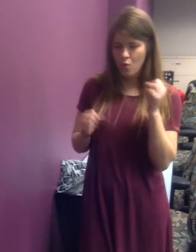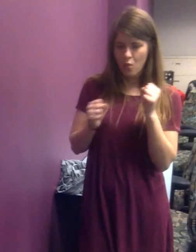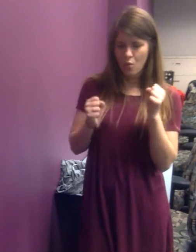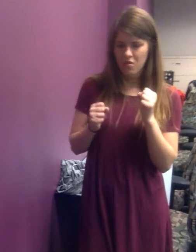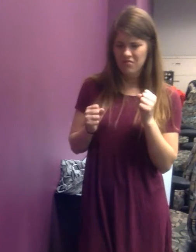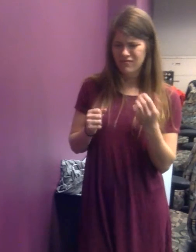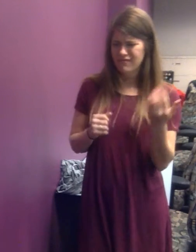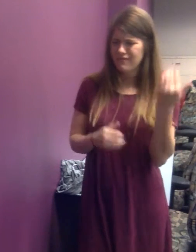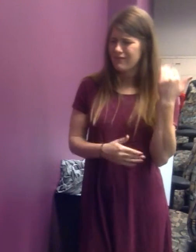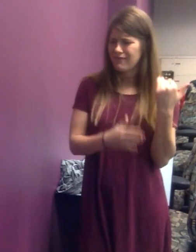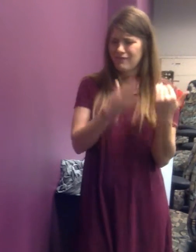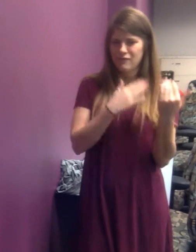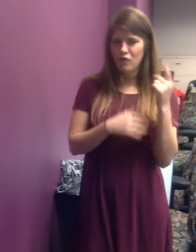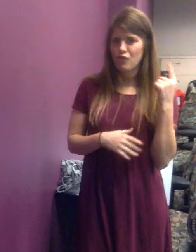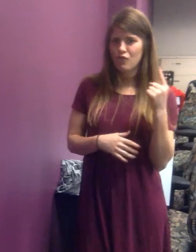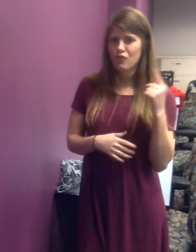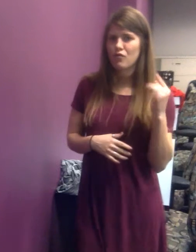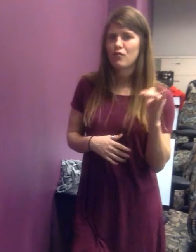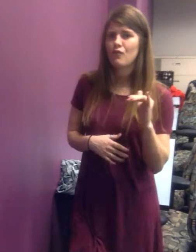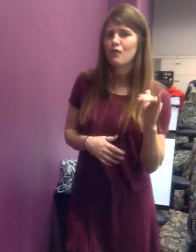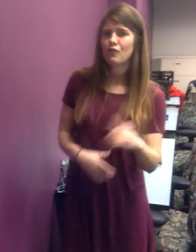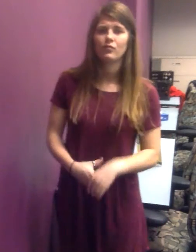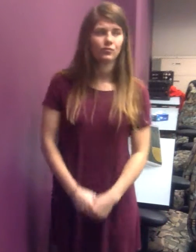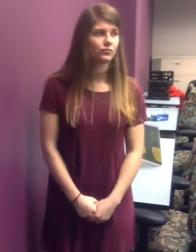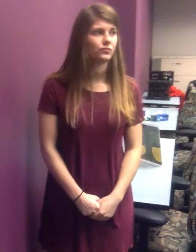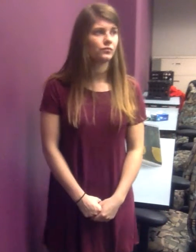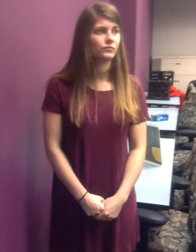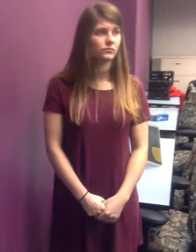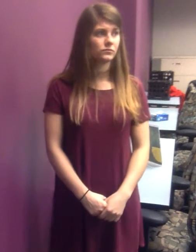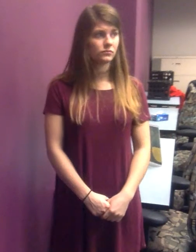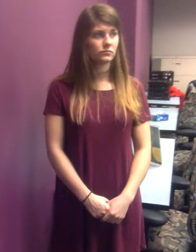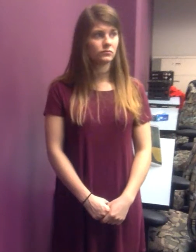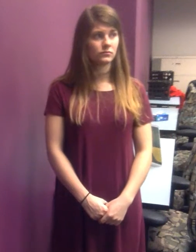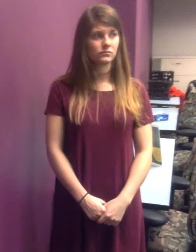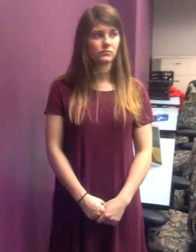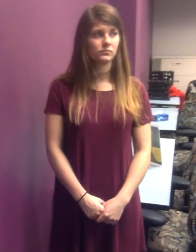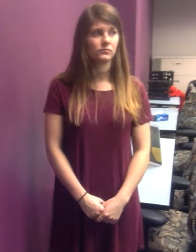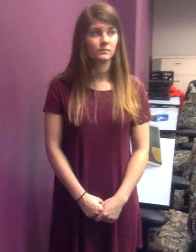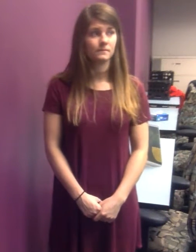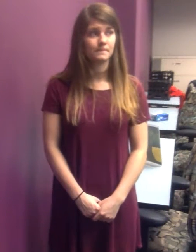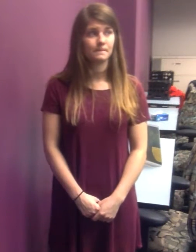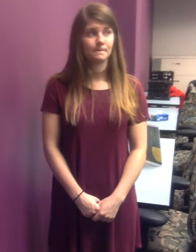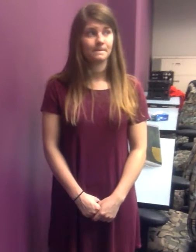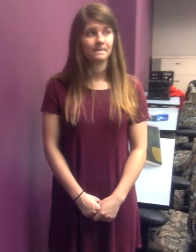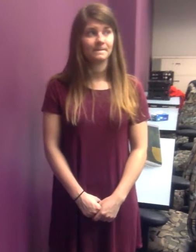in their sea level projections. The future could only be based on the past. The problem is, I mean, North